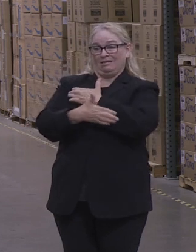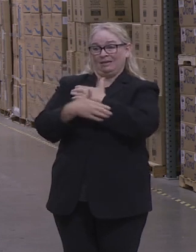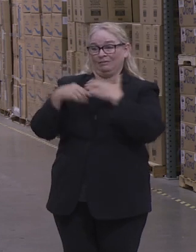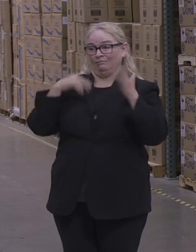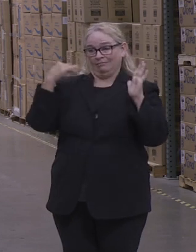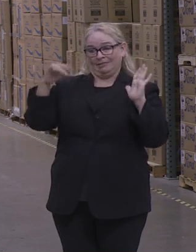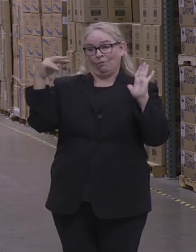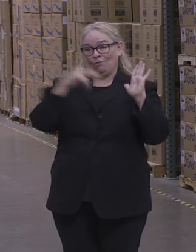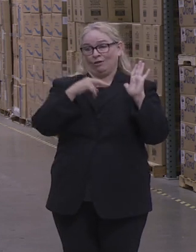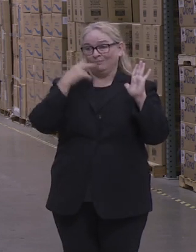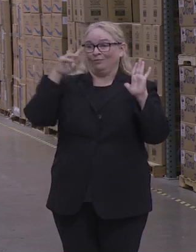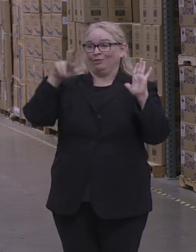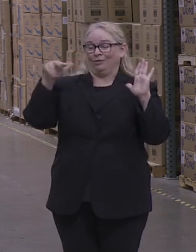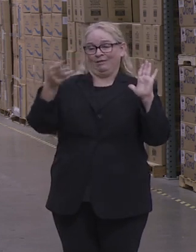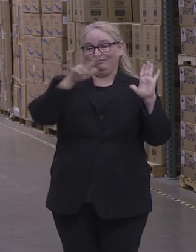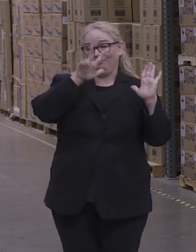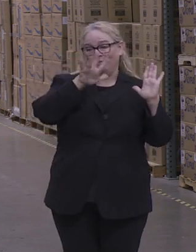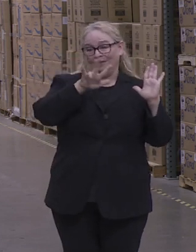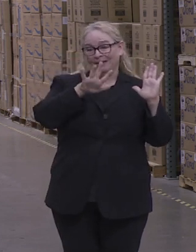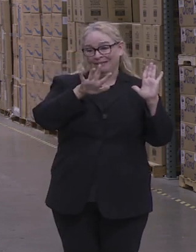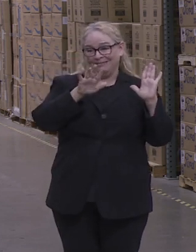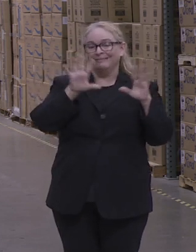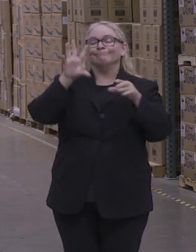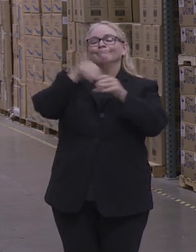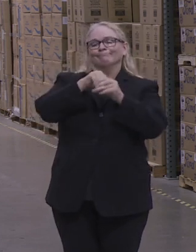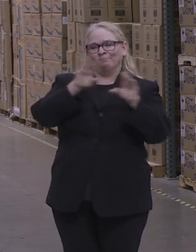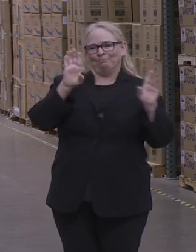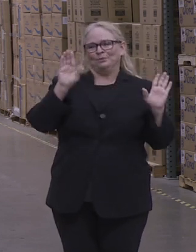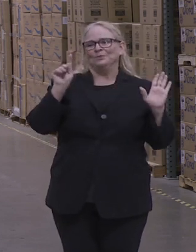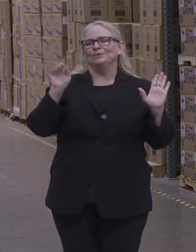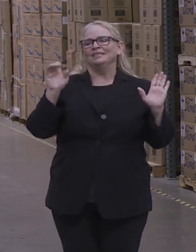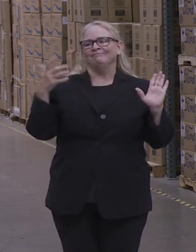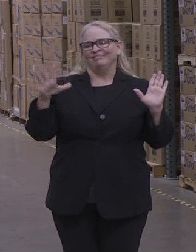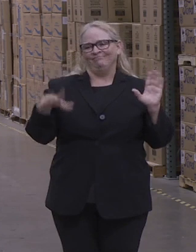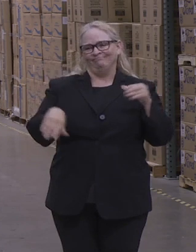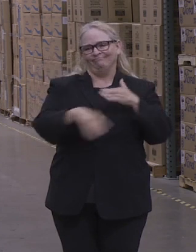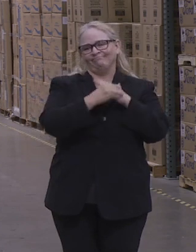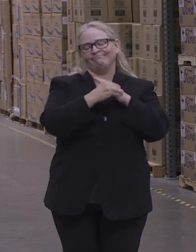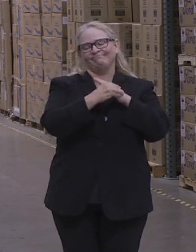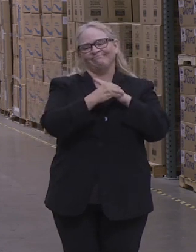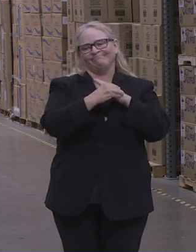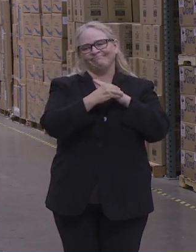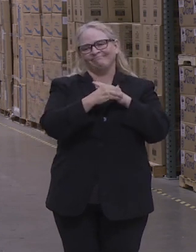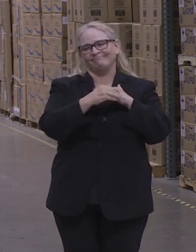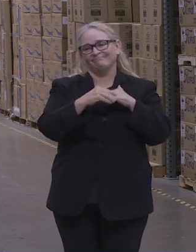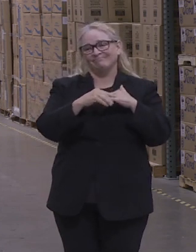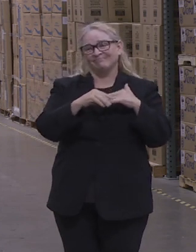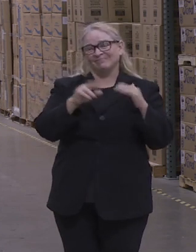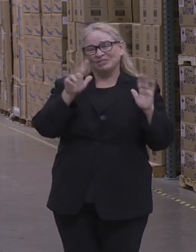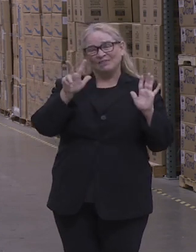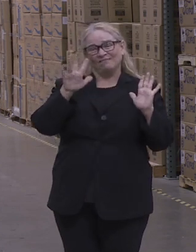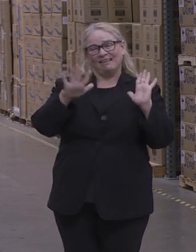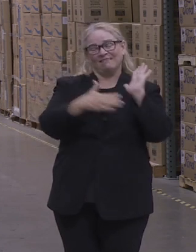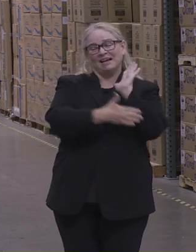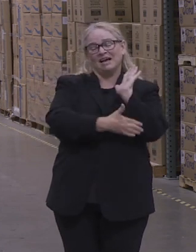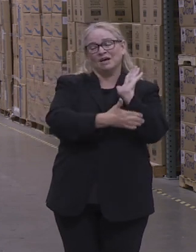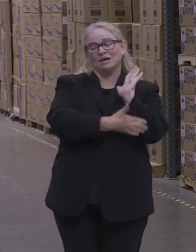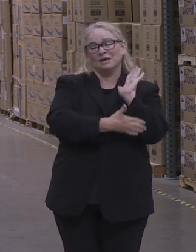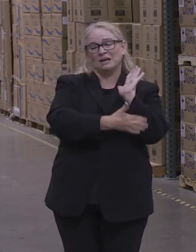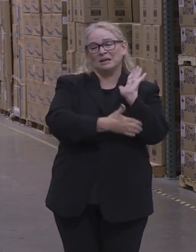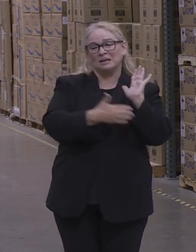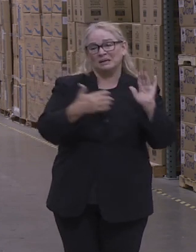added Butte County to that cohort of counties. 35 of our 58 counties